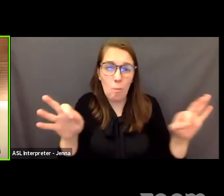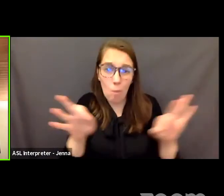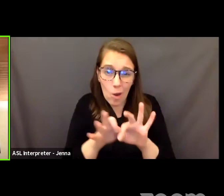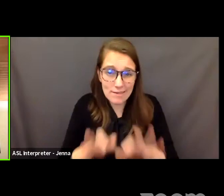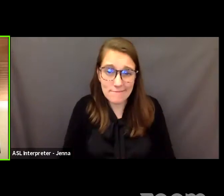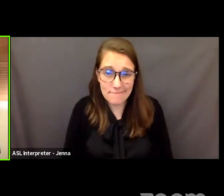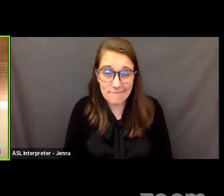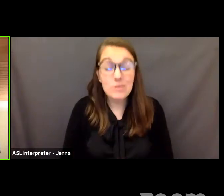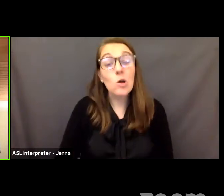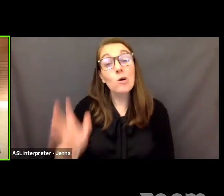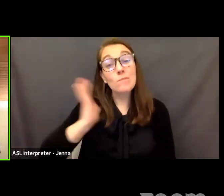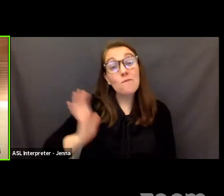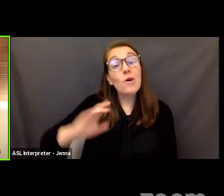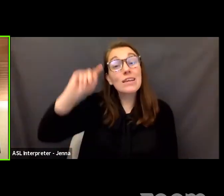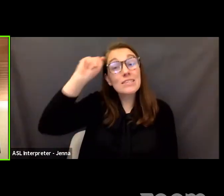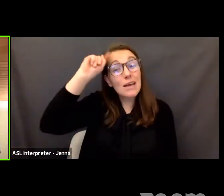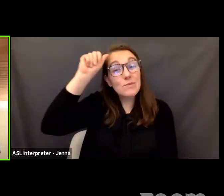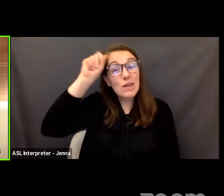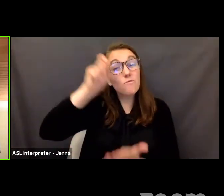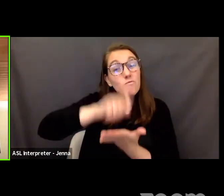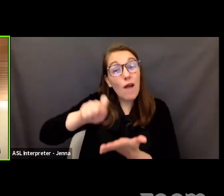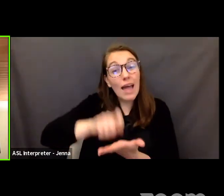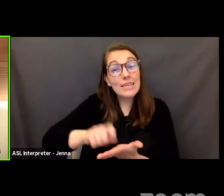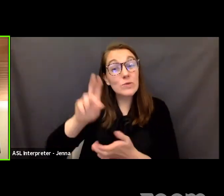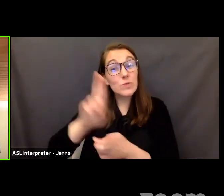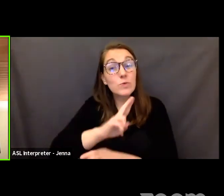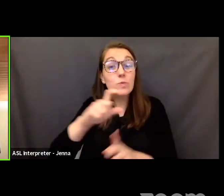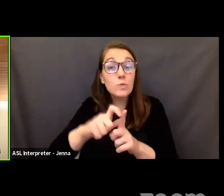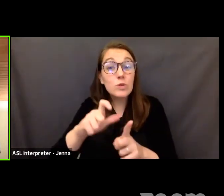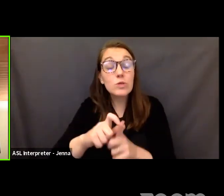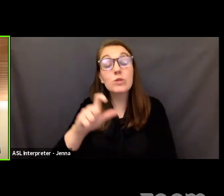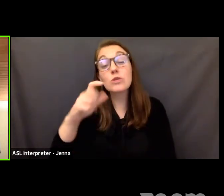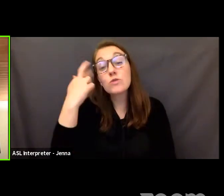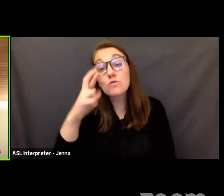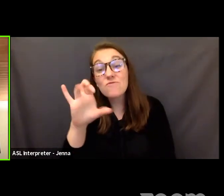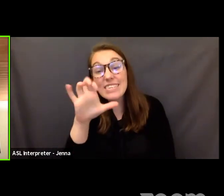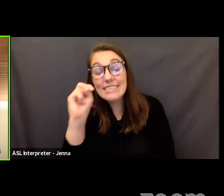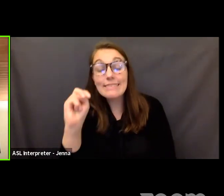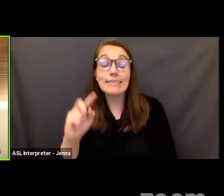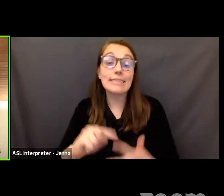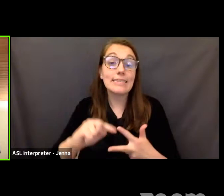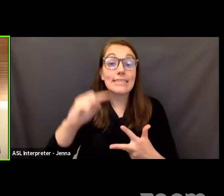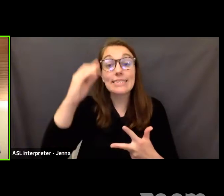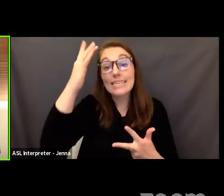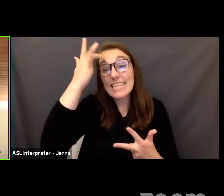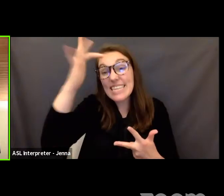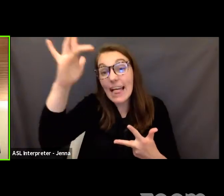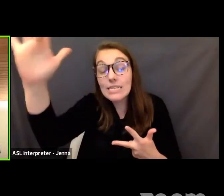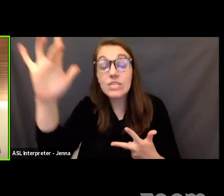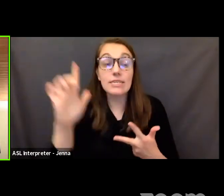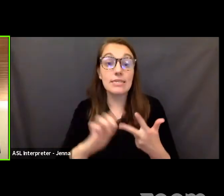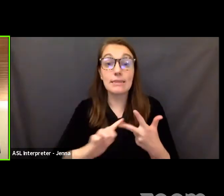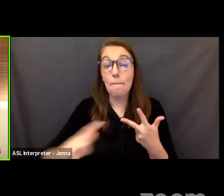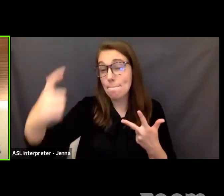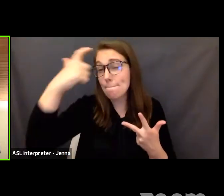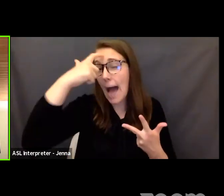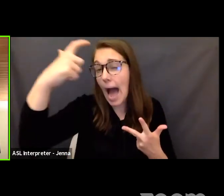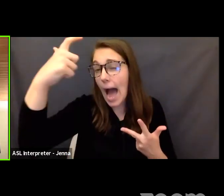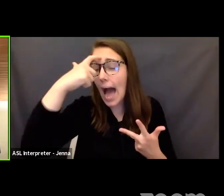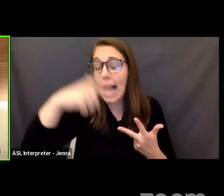Aquinas' discourse, reason, the words like reason, intelligence, knowledge, understanding, or mind, they all belong to the